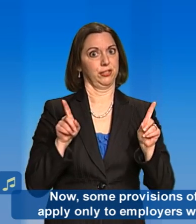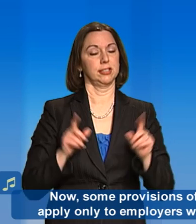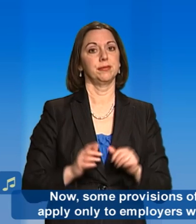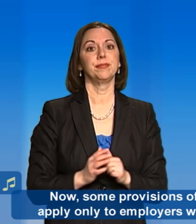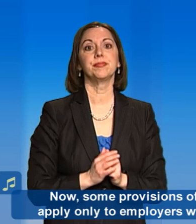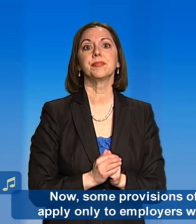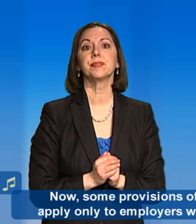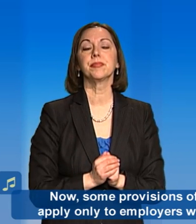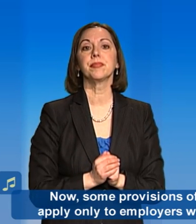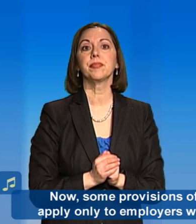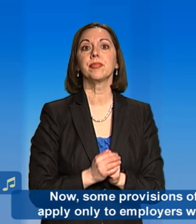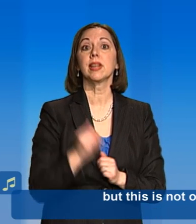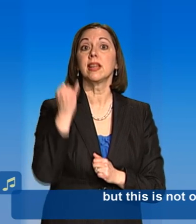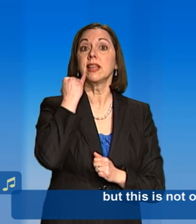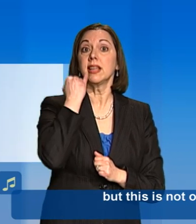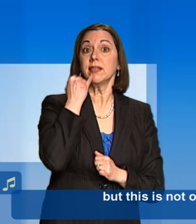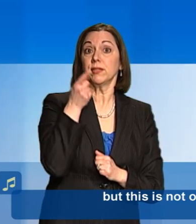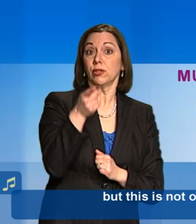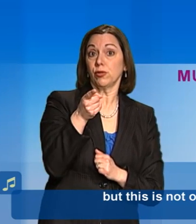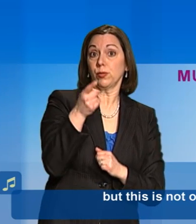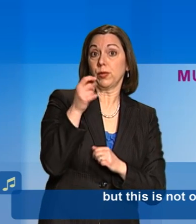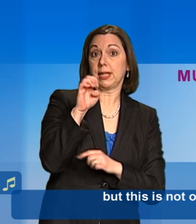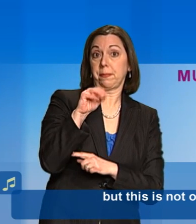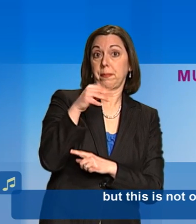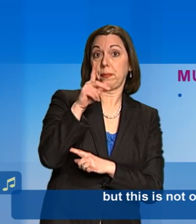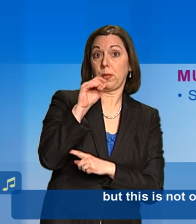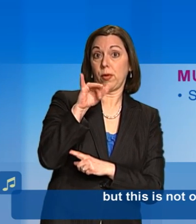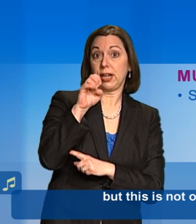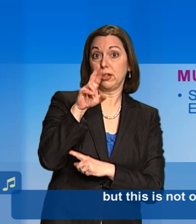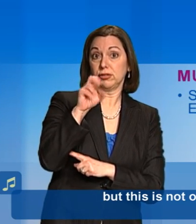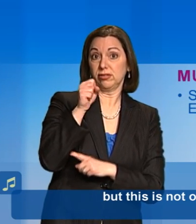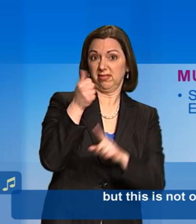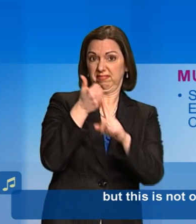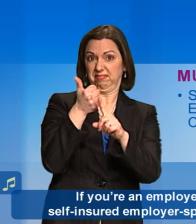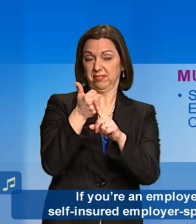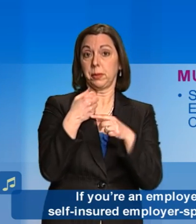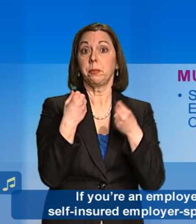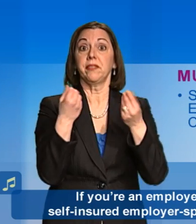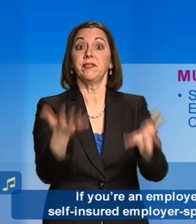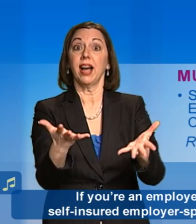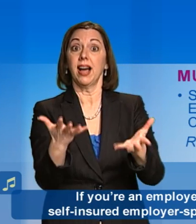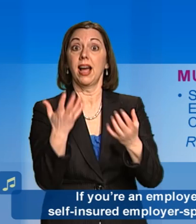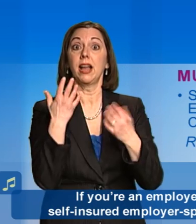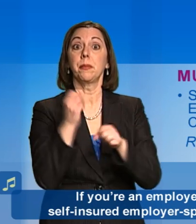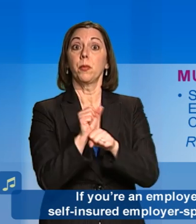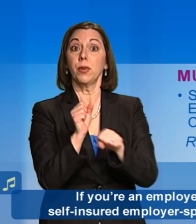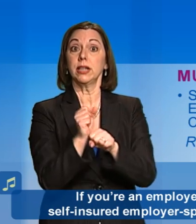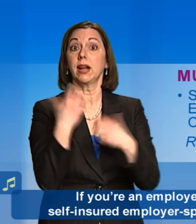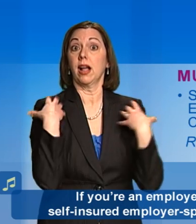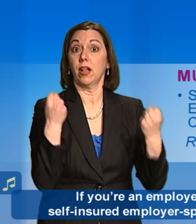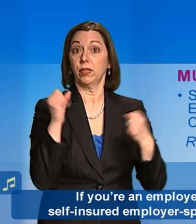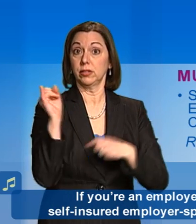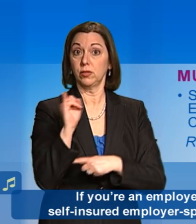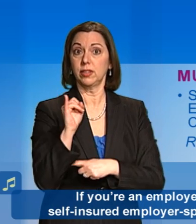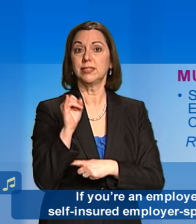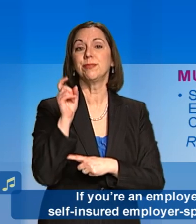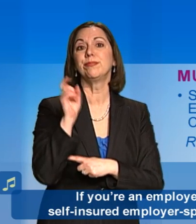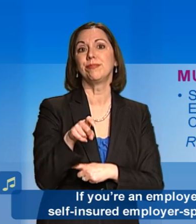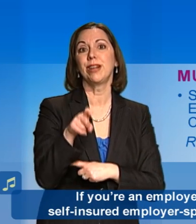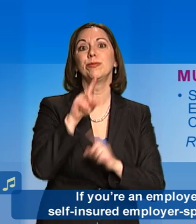with a large workforce, but this is not one of them. If you're an employer who provides